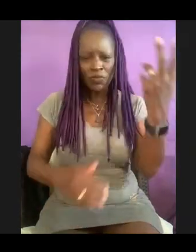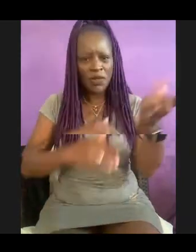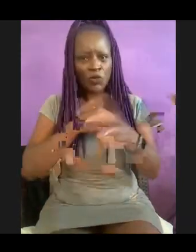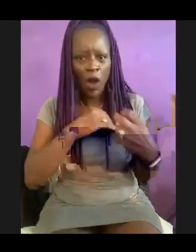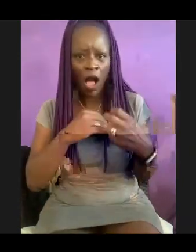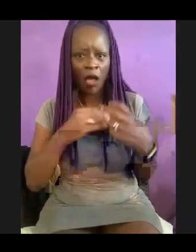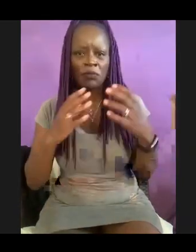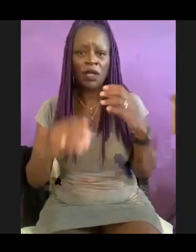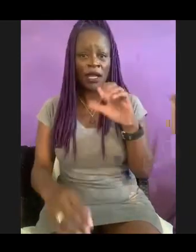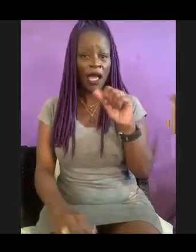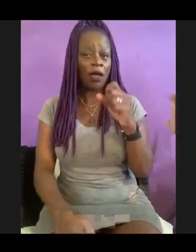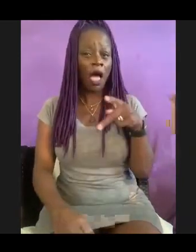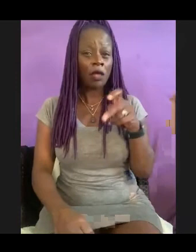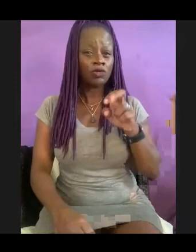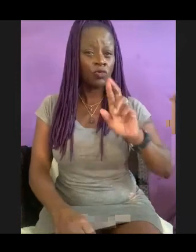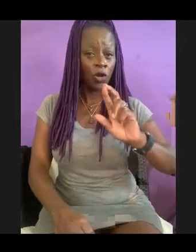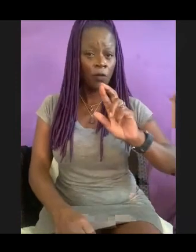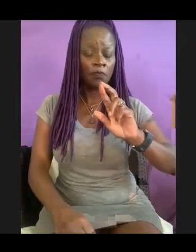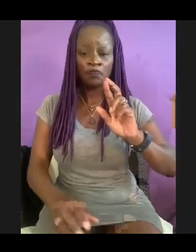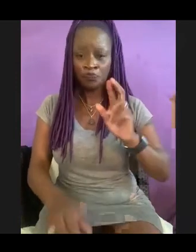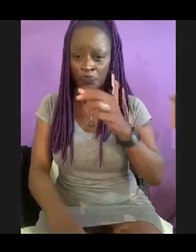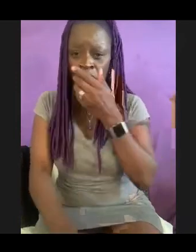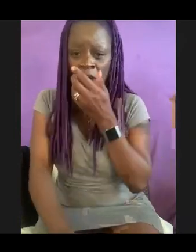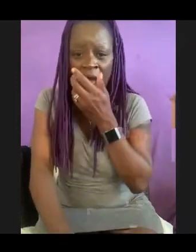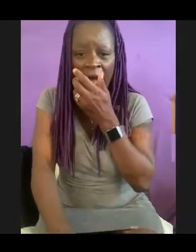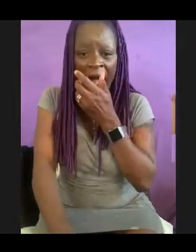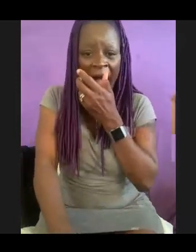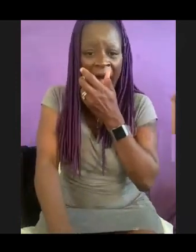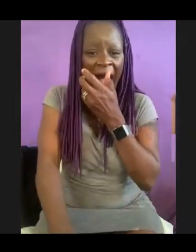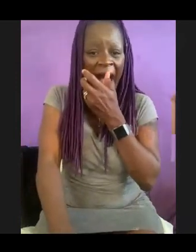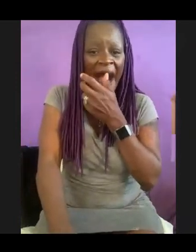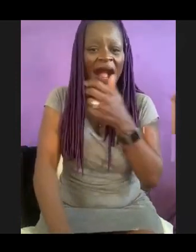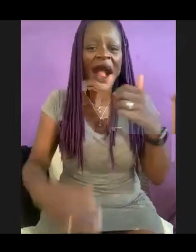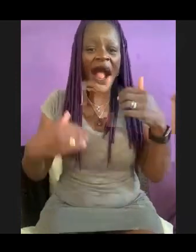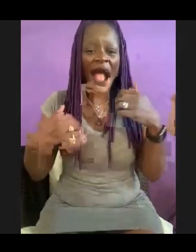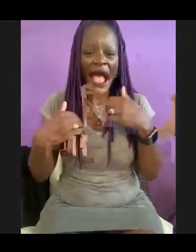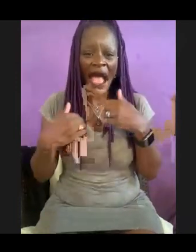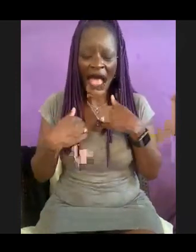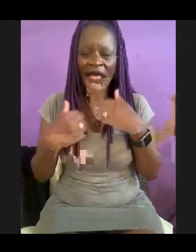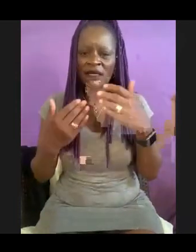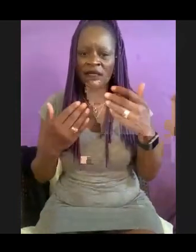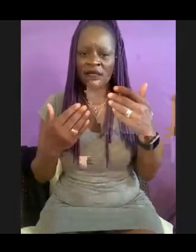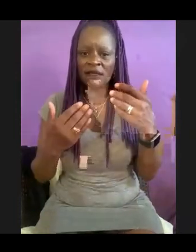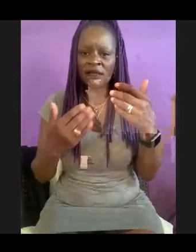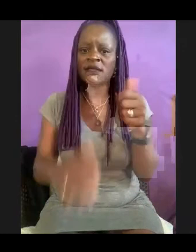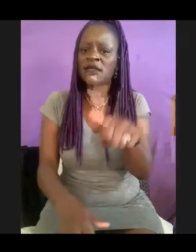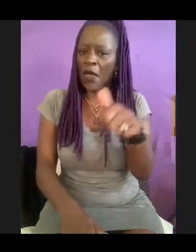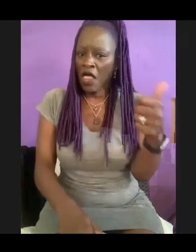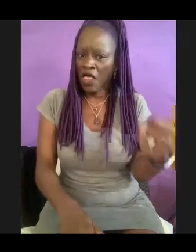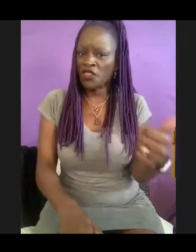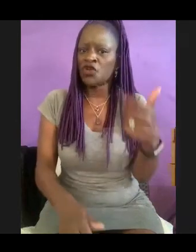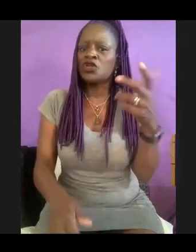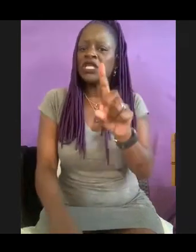Casper was a frail senior citizen who had epilepsy and was recuperating from